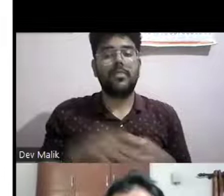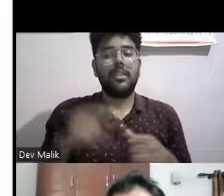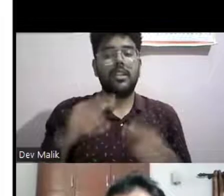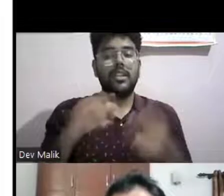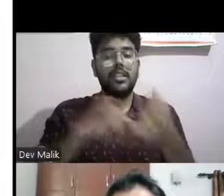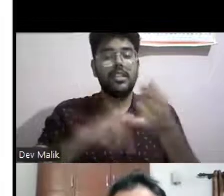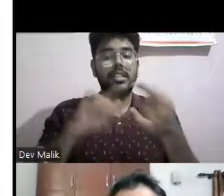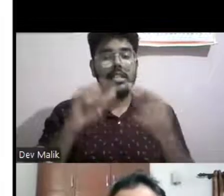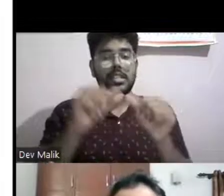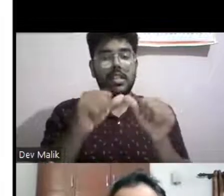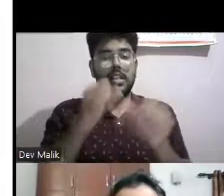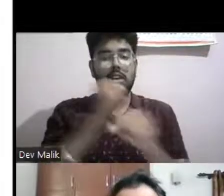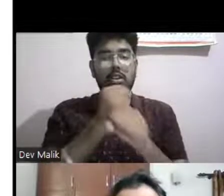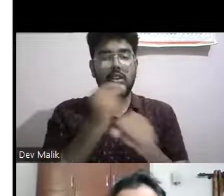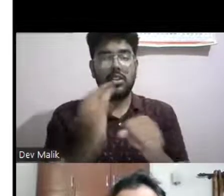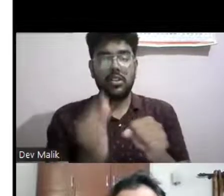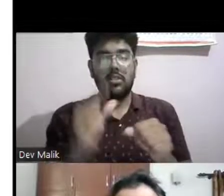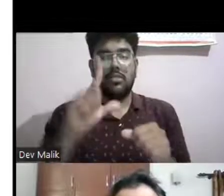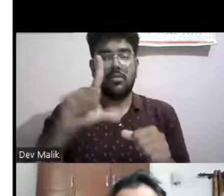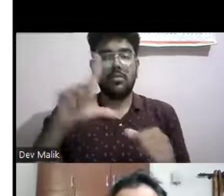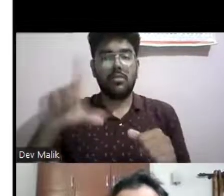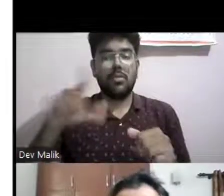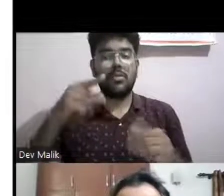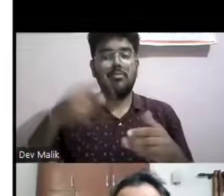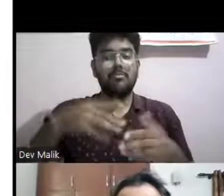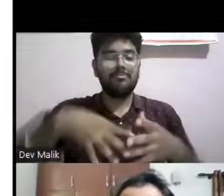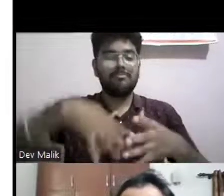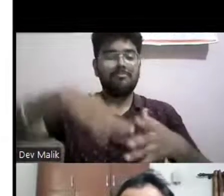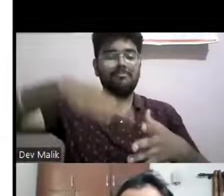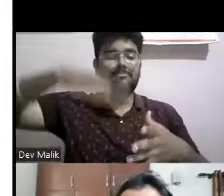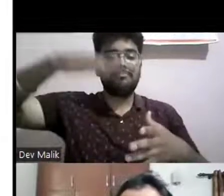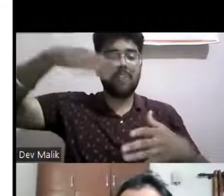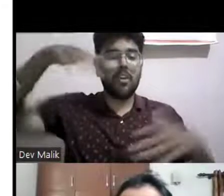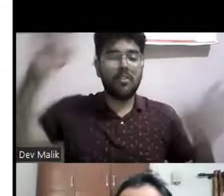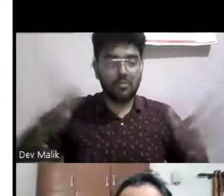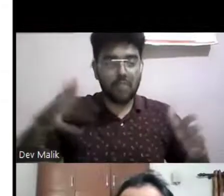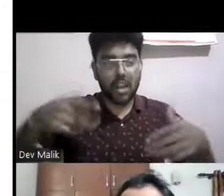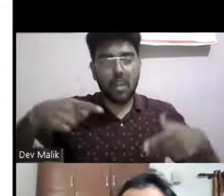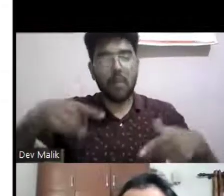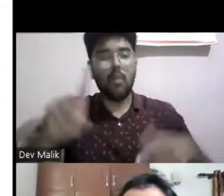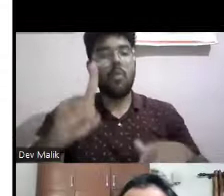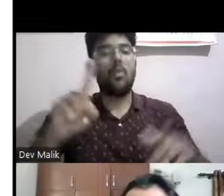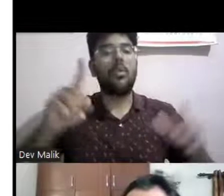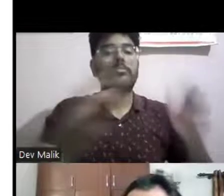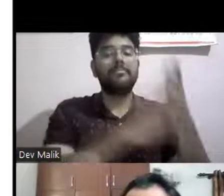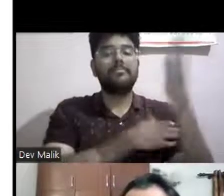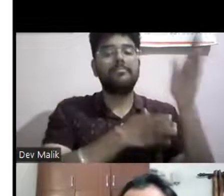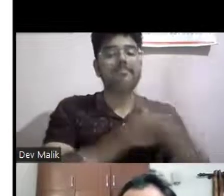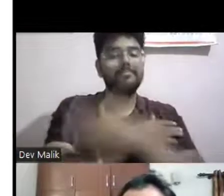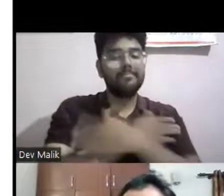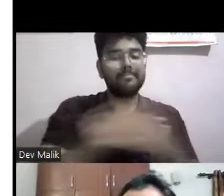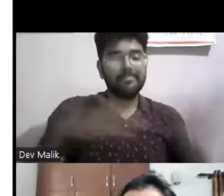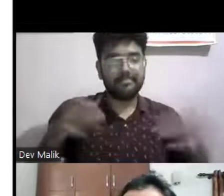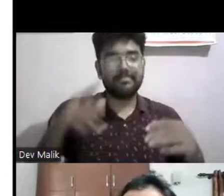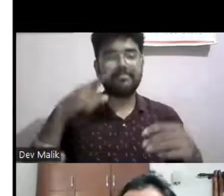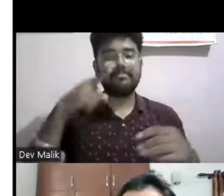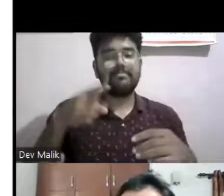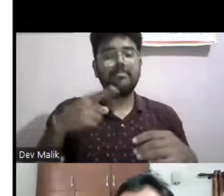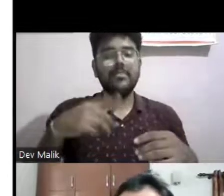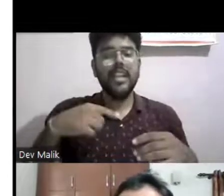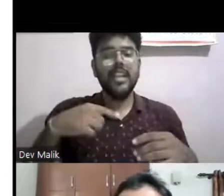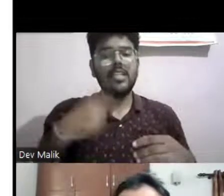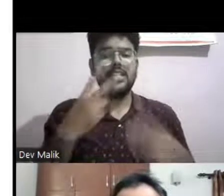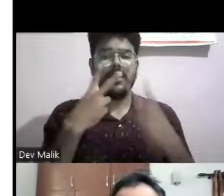see just as I might hear. My eyes are my ears. I can write as well as sign.